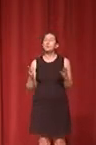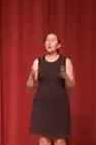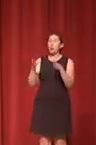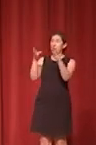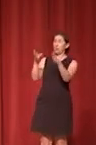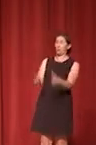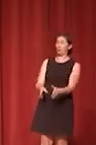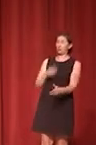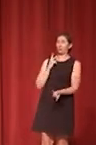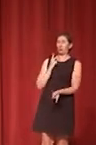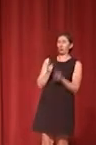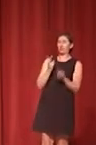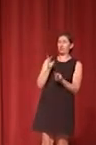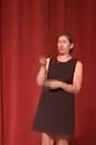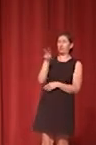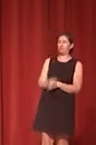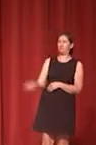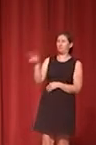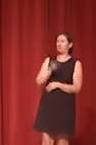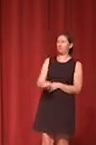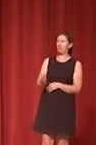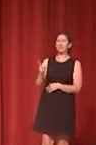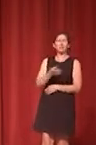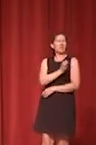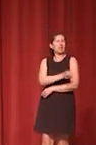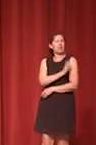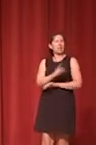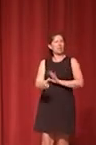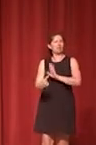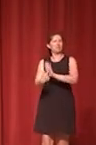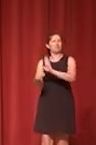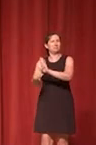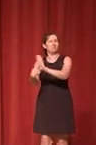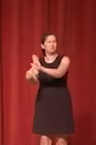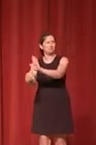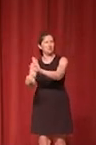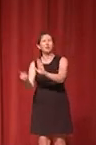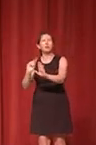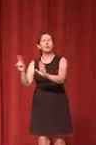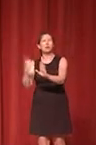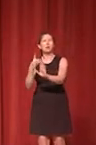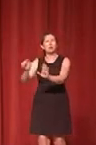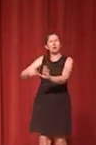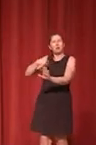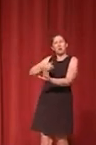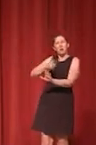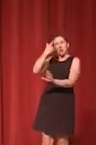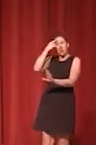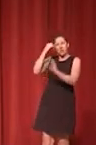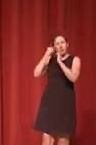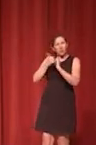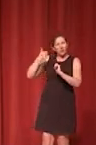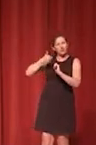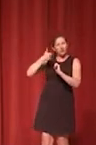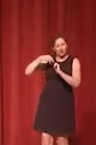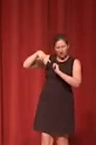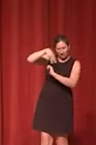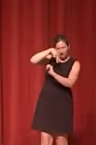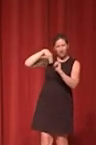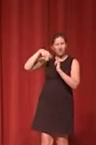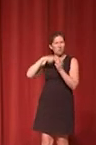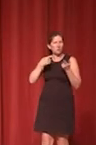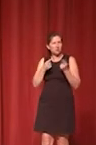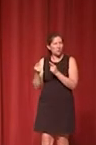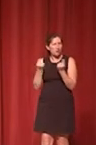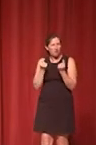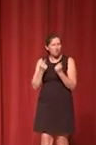is going to be the clinical syndrome or the dementia, but then we have to figure out what's going on in the brain. So let's go to the next slide.